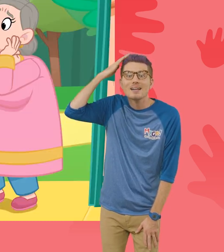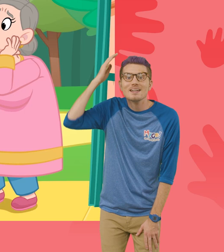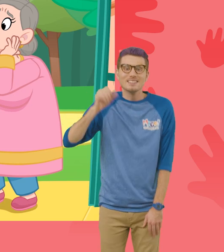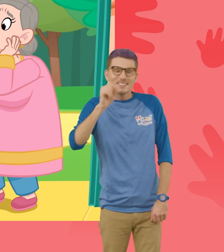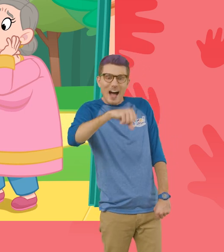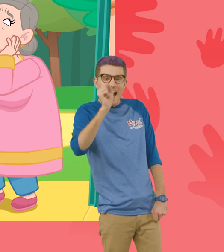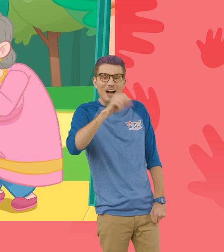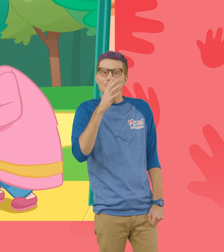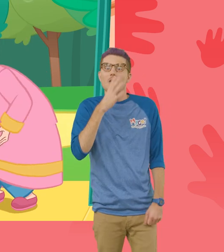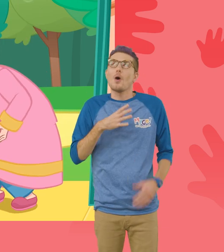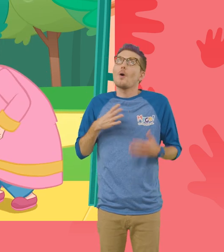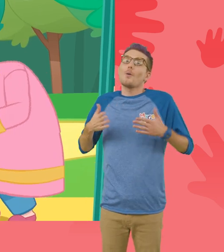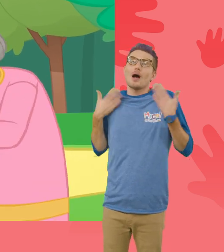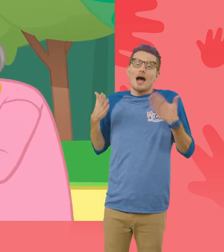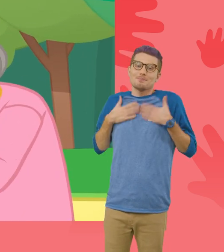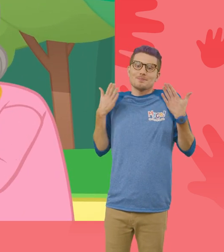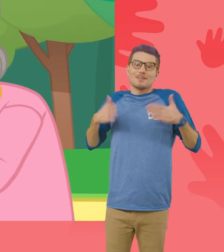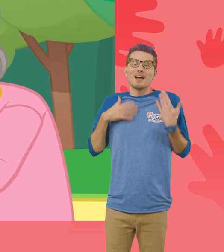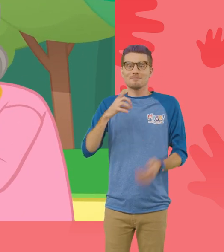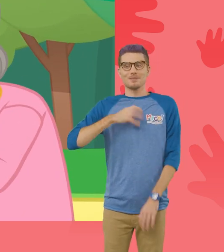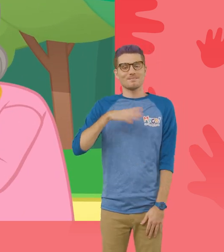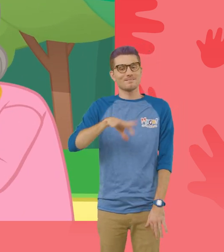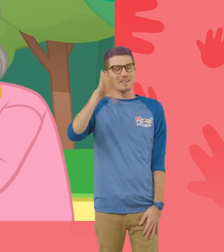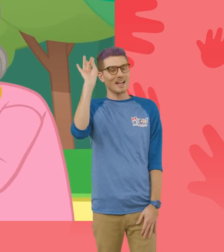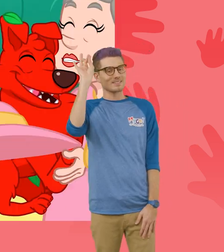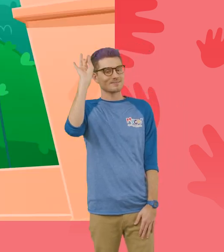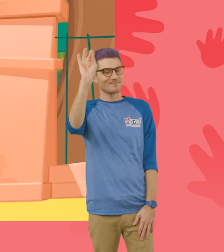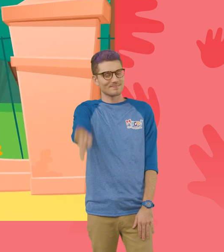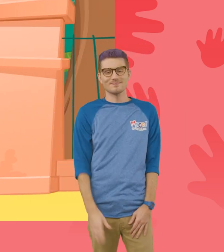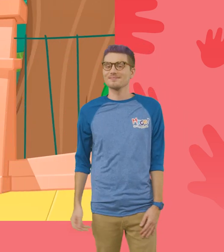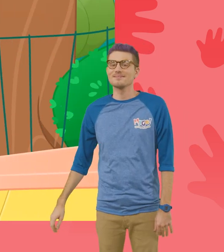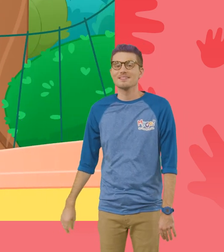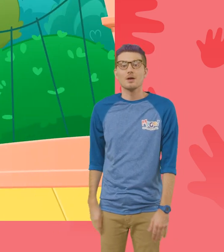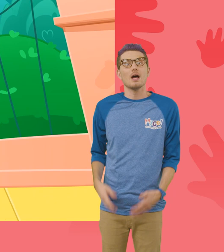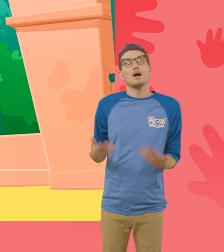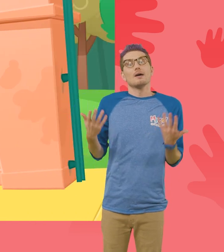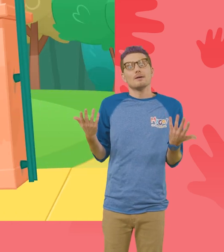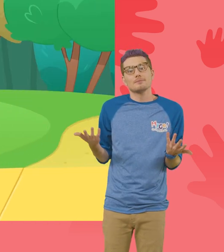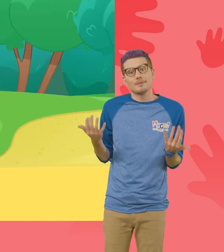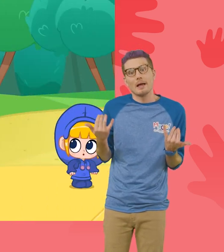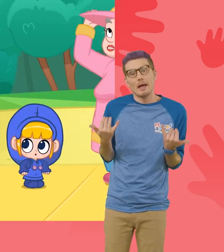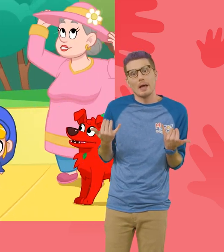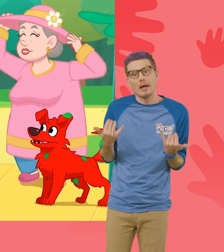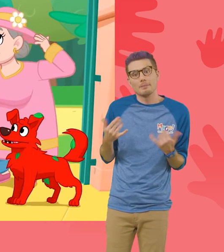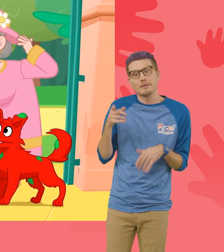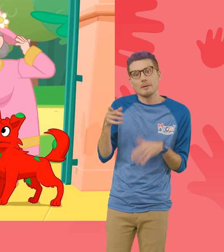Was really happy when Morphle found it. And then we saw Mechanic